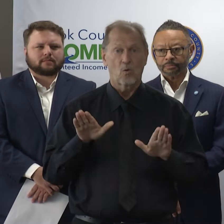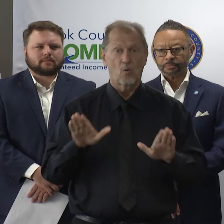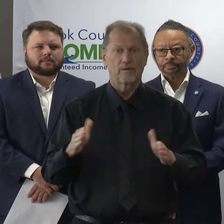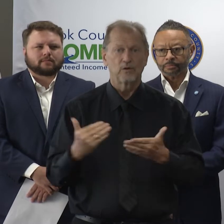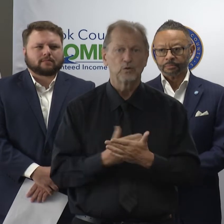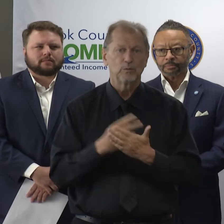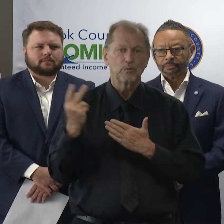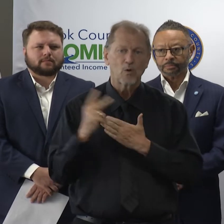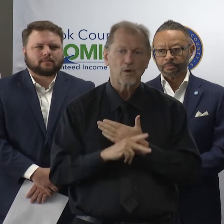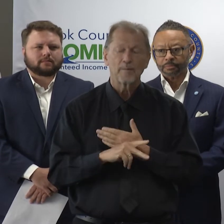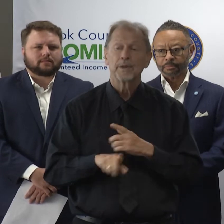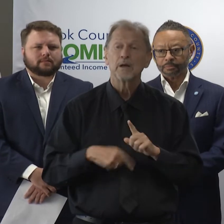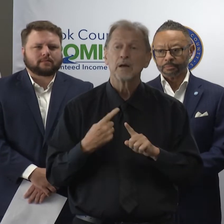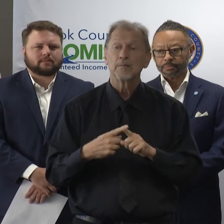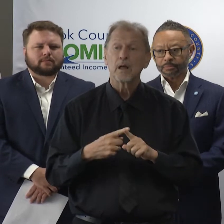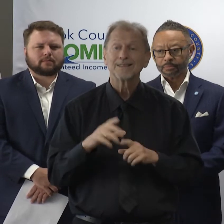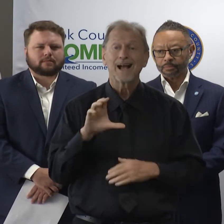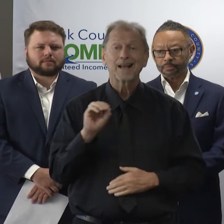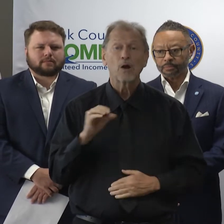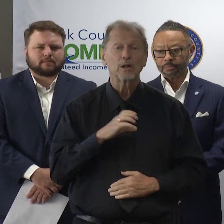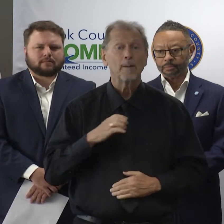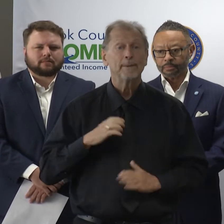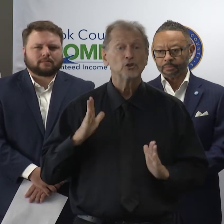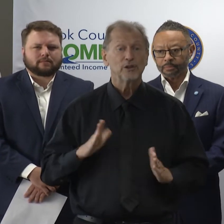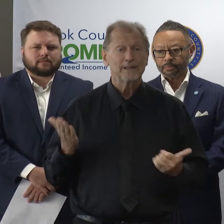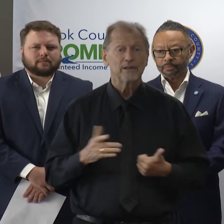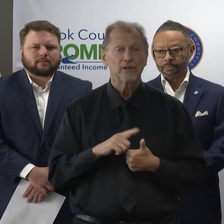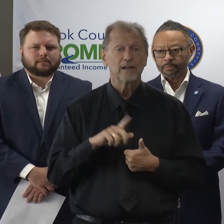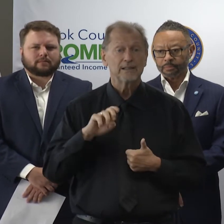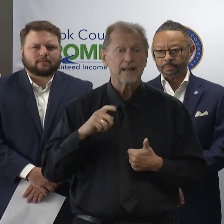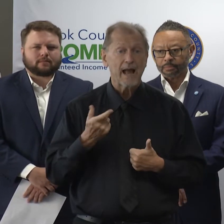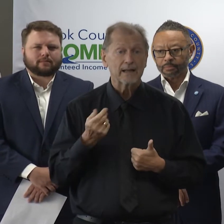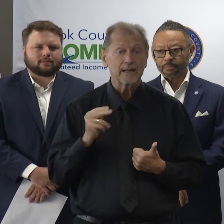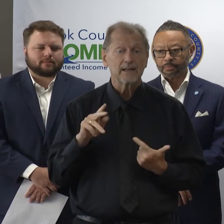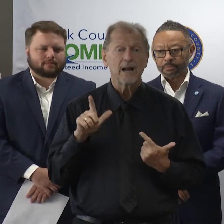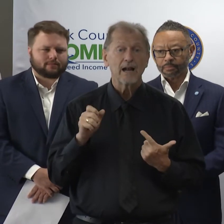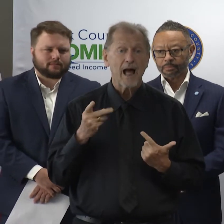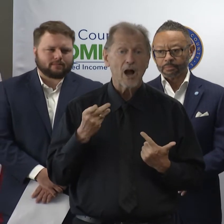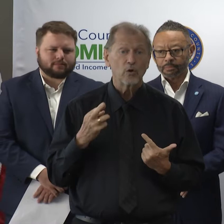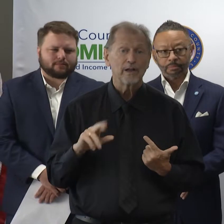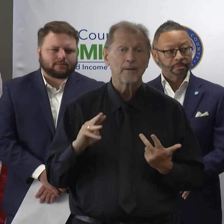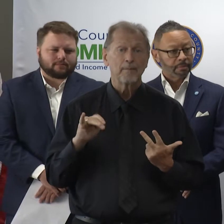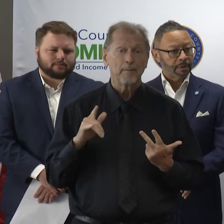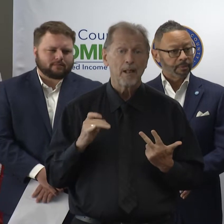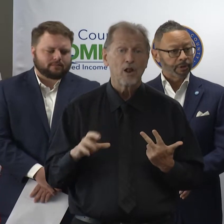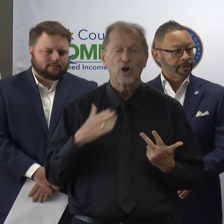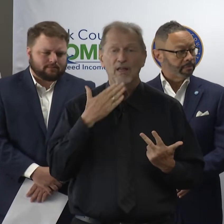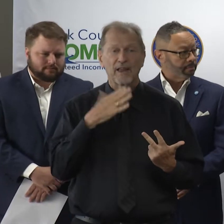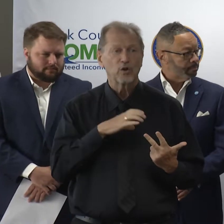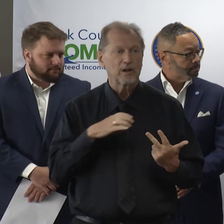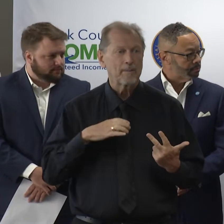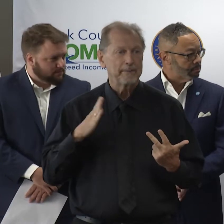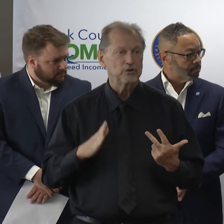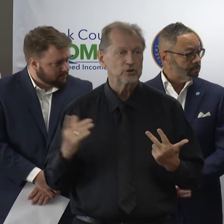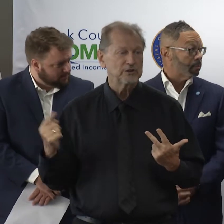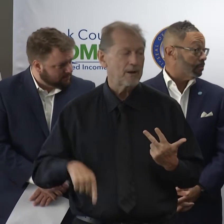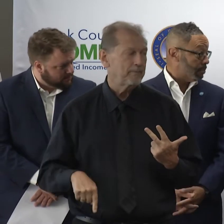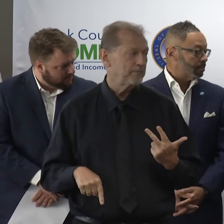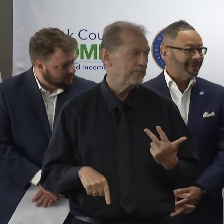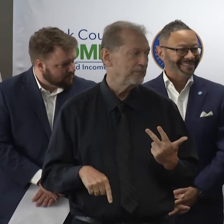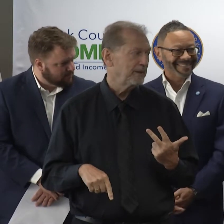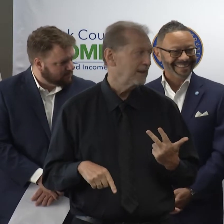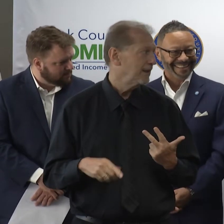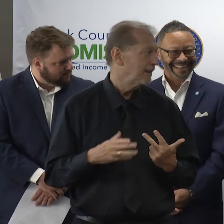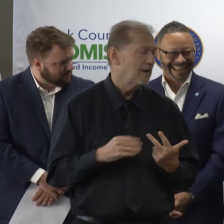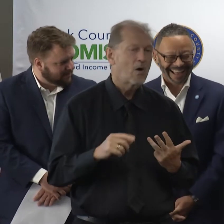I want to acknowledge the county commissioners who are with us as well. Commissioner Degnan, Commissioner Lowry, Commissioner Miller, thank you. Pardon me? And